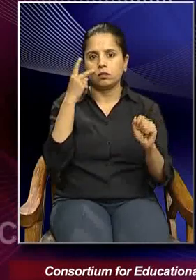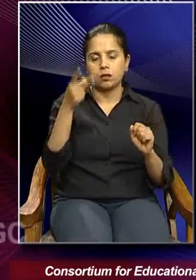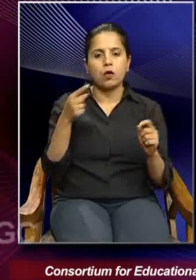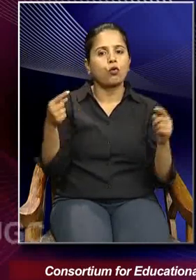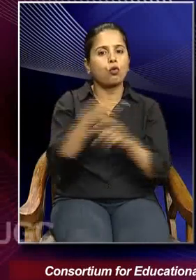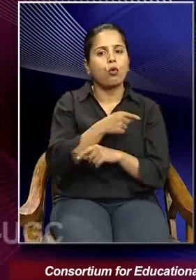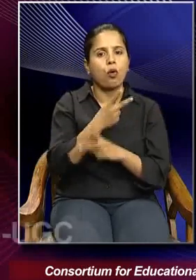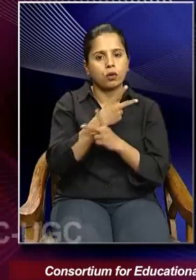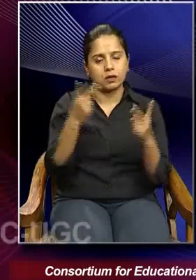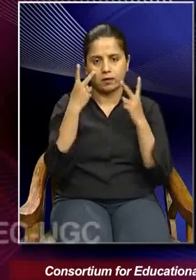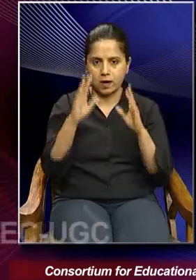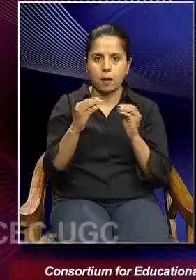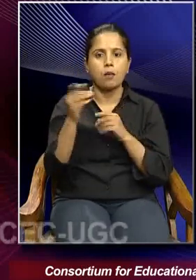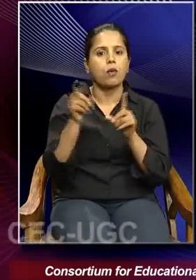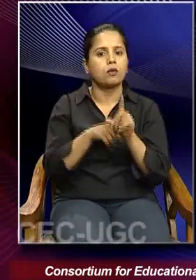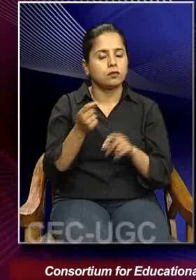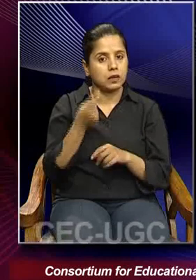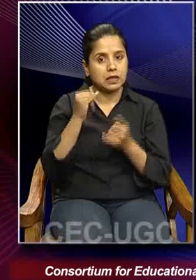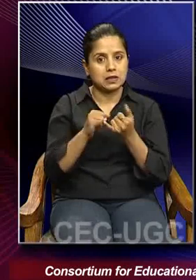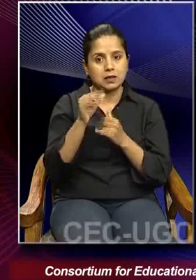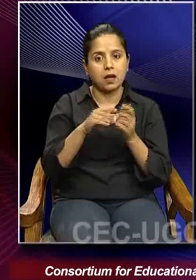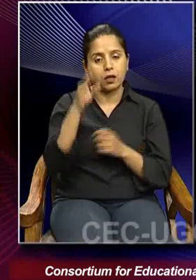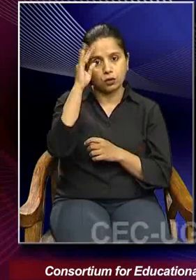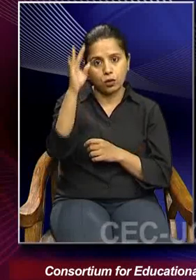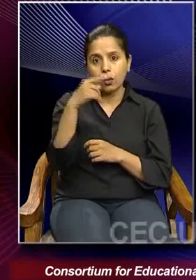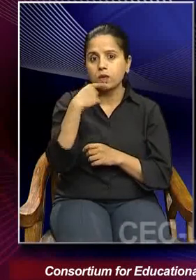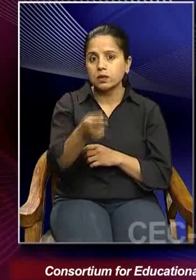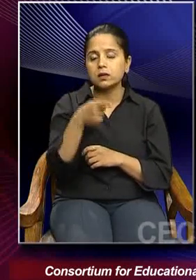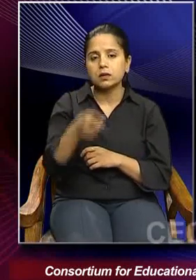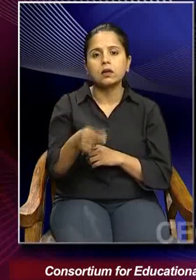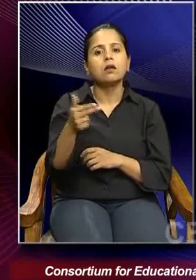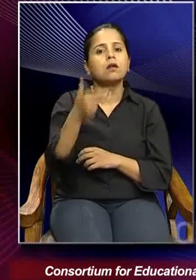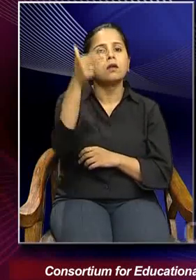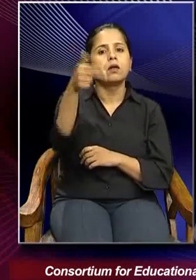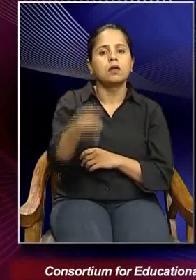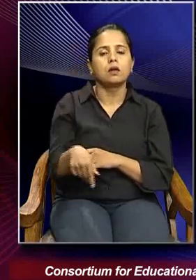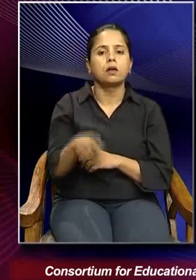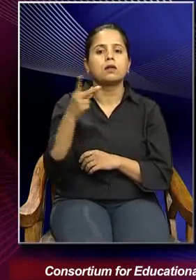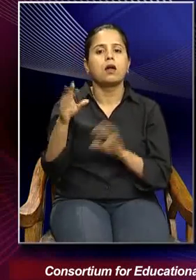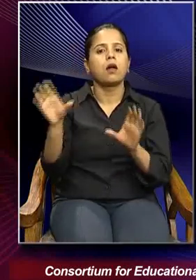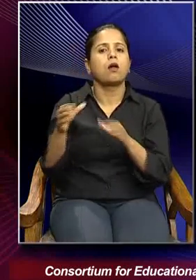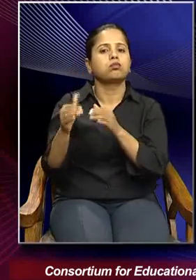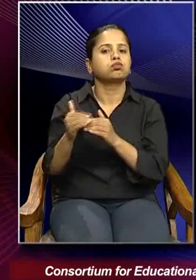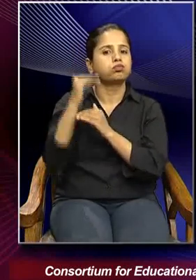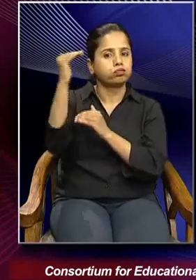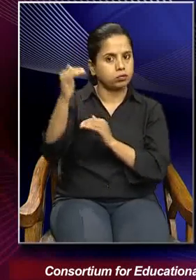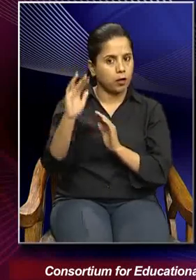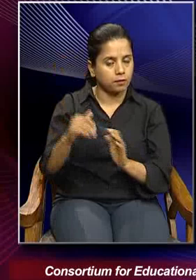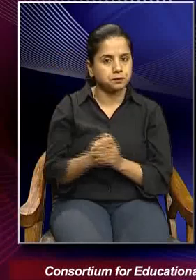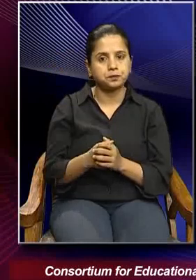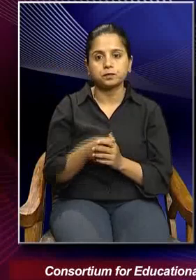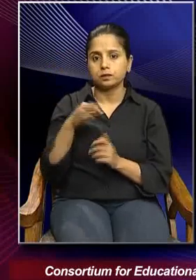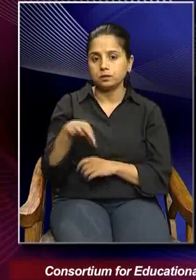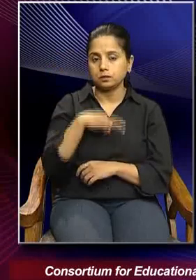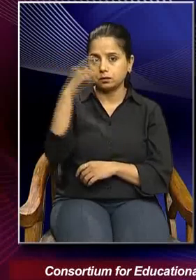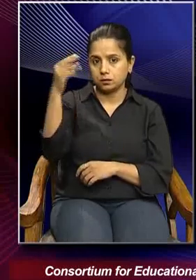body. The Sāṅkhya theory of liberation is termed as Apavarg, the